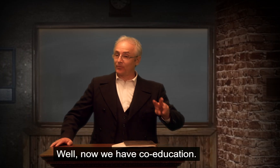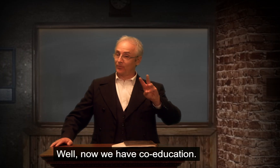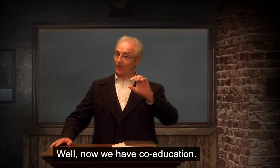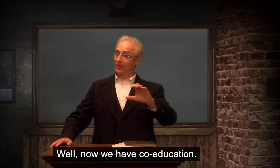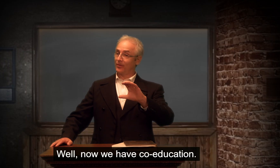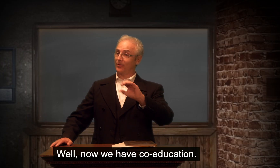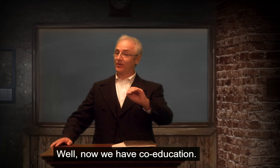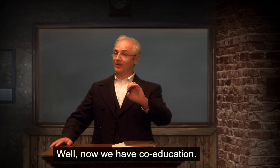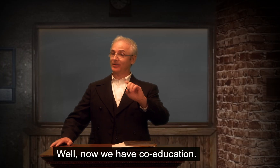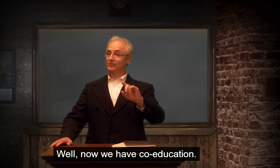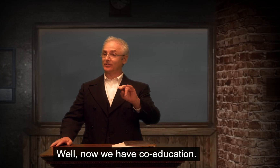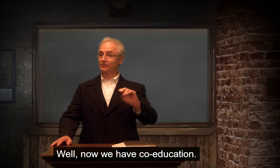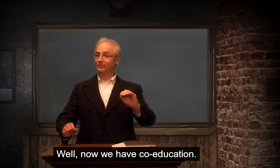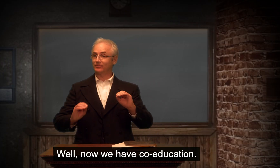Well, now we have coeducation.